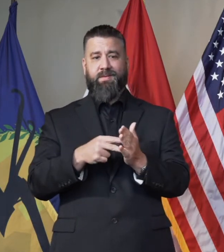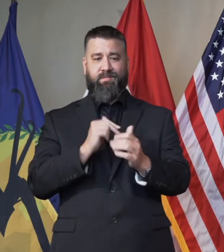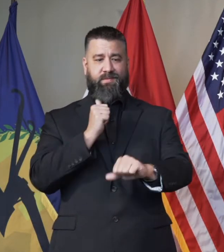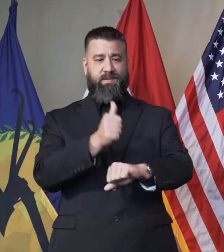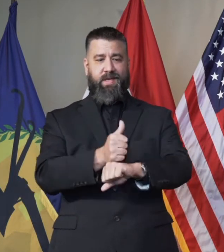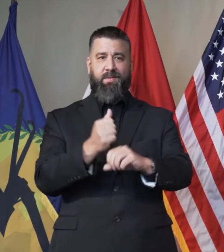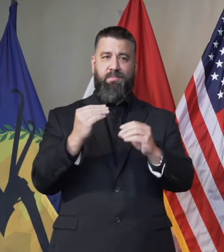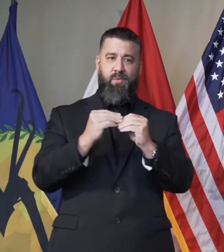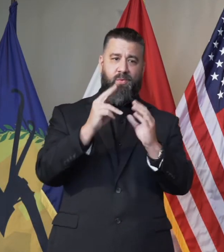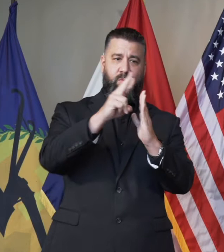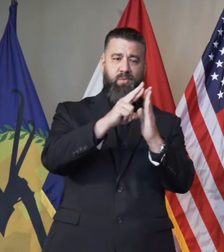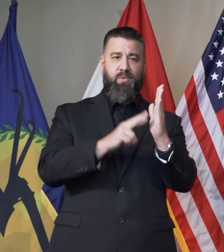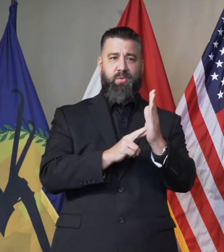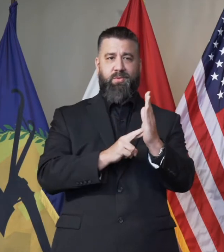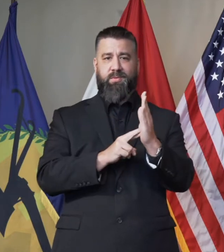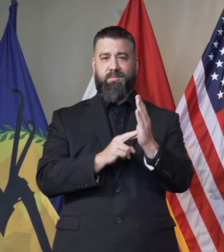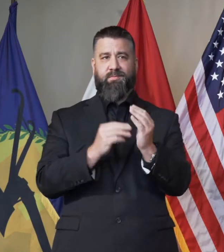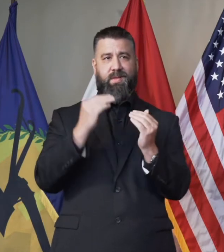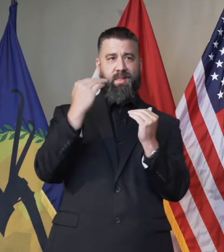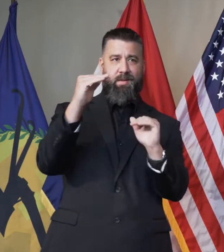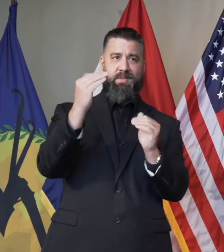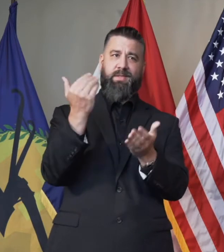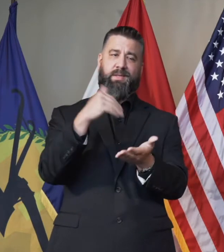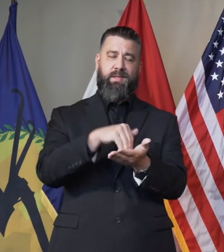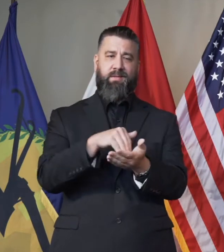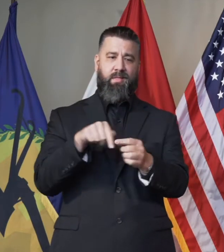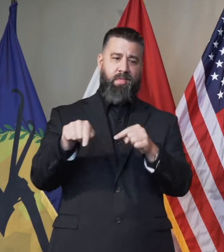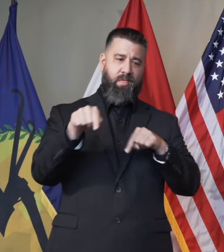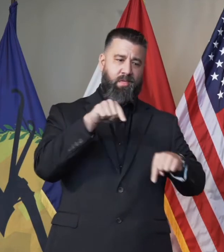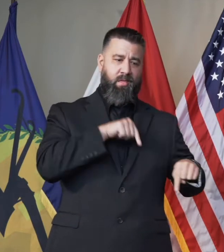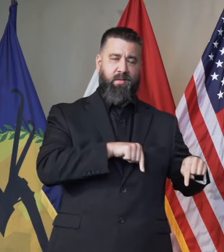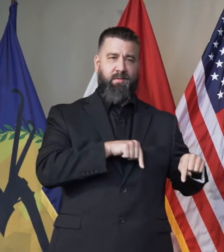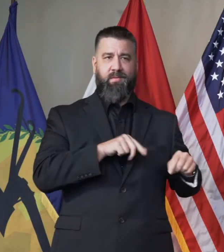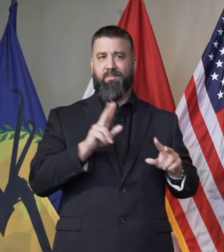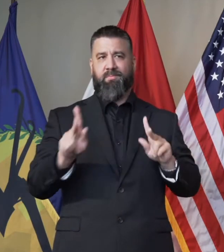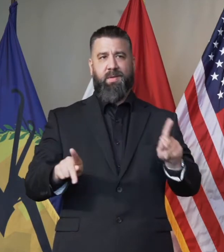restrictions to take steps backwards, and none of us want to see that.